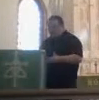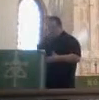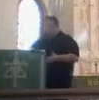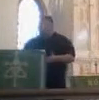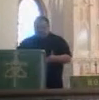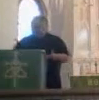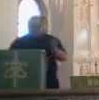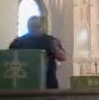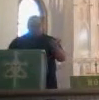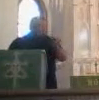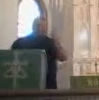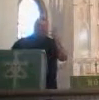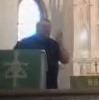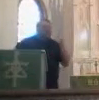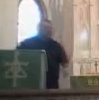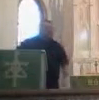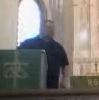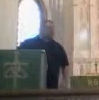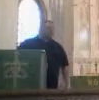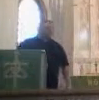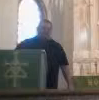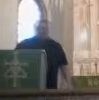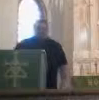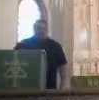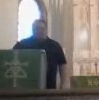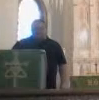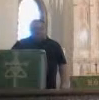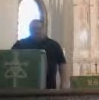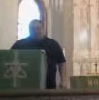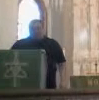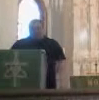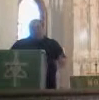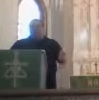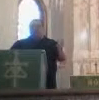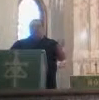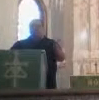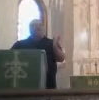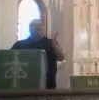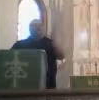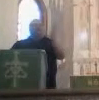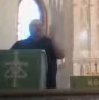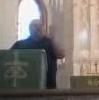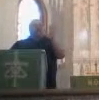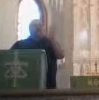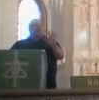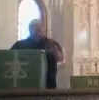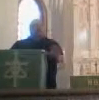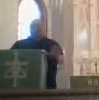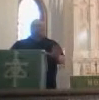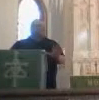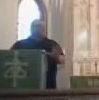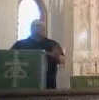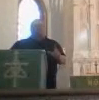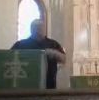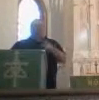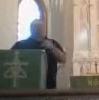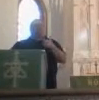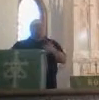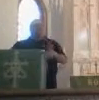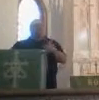We need to be in prayer, and again, that involves listening. We need to remember we have the promise. We can express